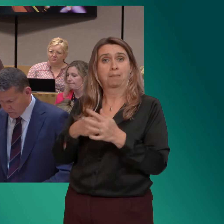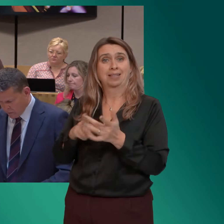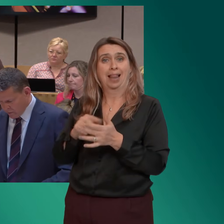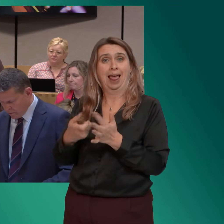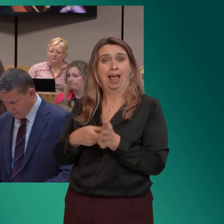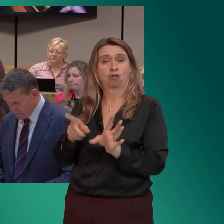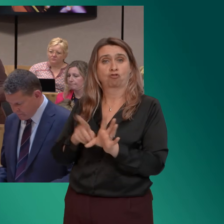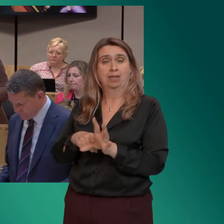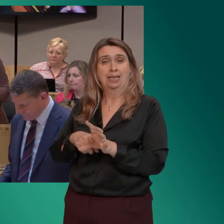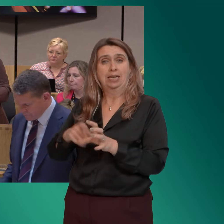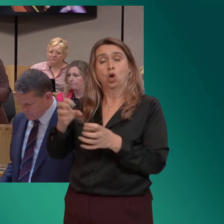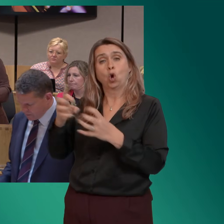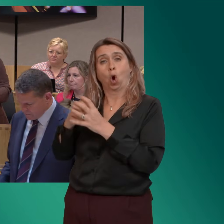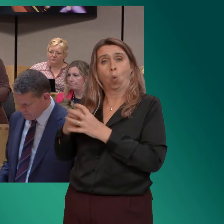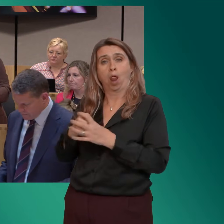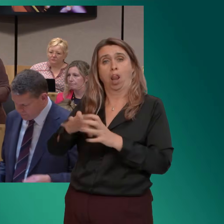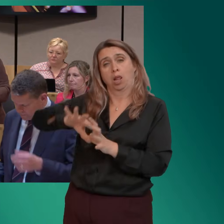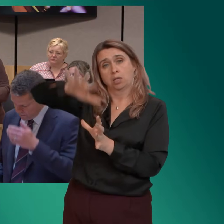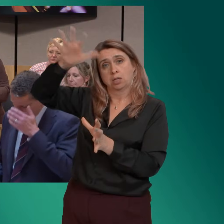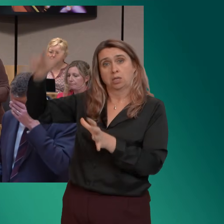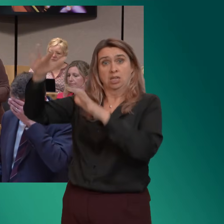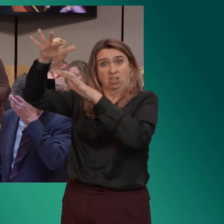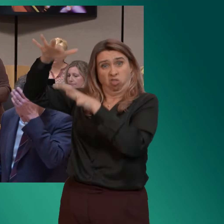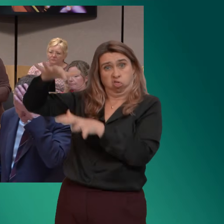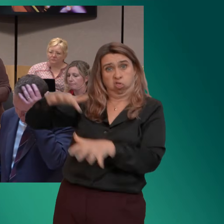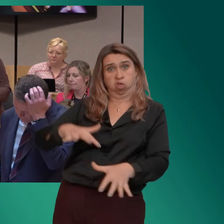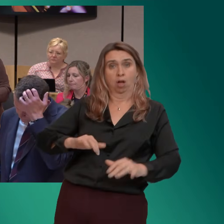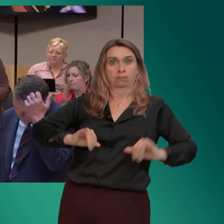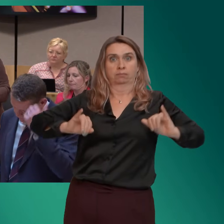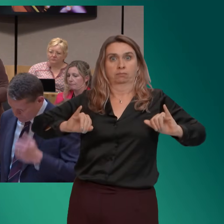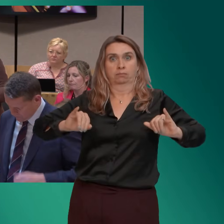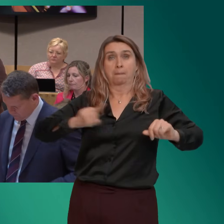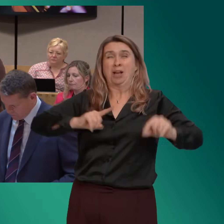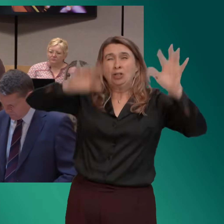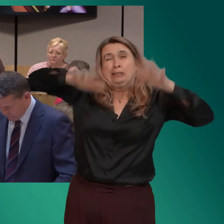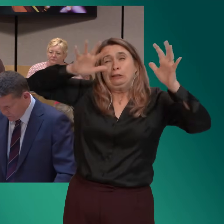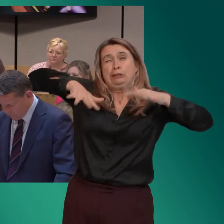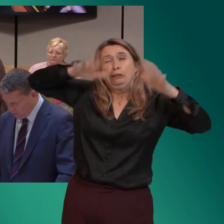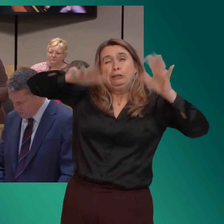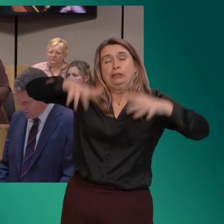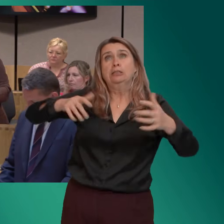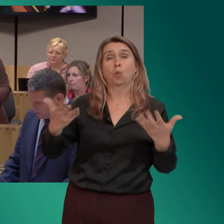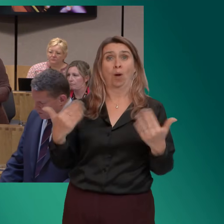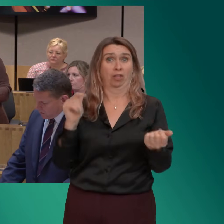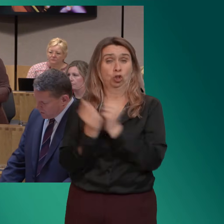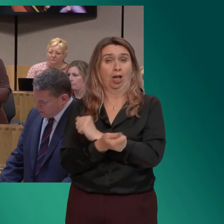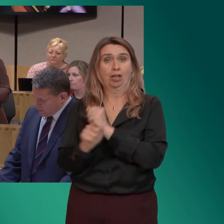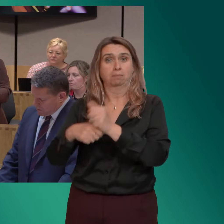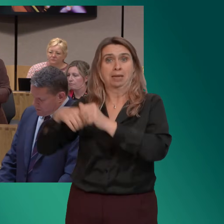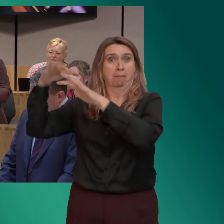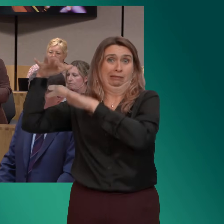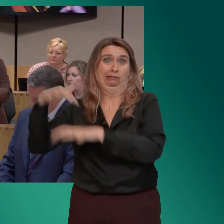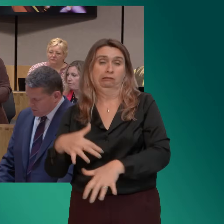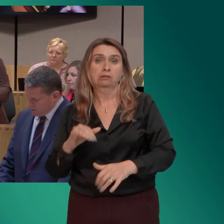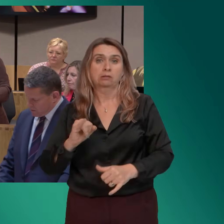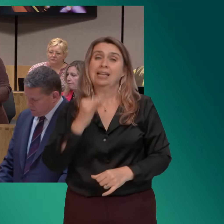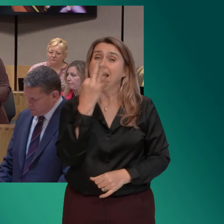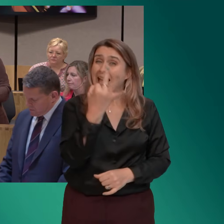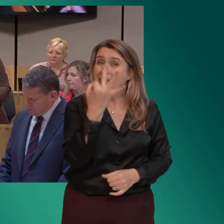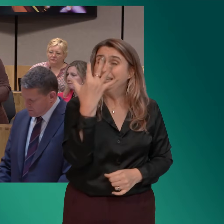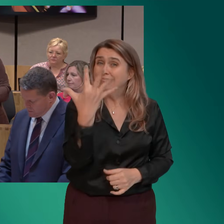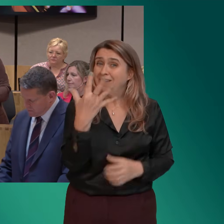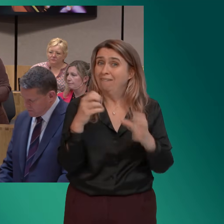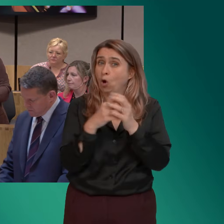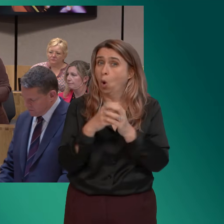landslide over a year ago brought home how the climate crisis directly impacts our lives. With 85 tips in the highest